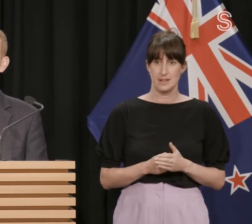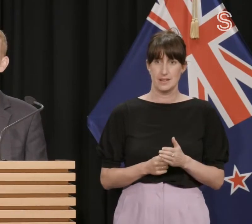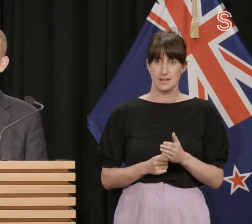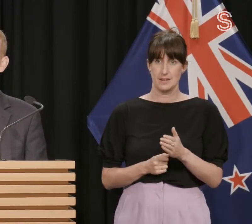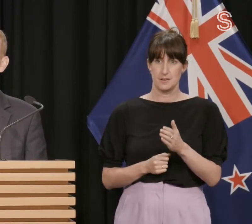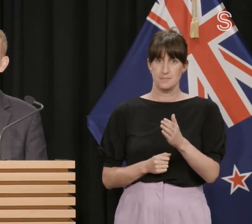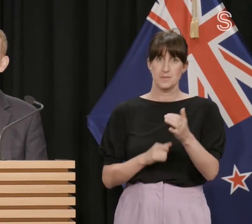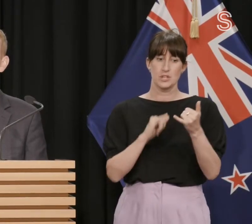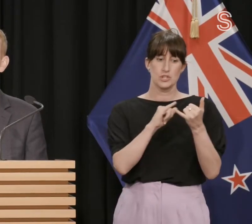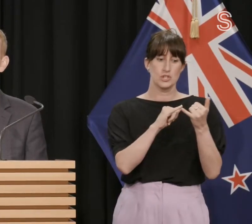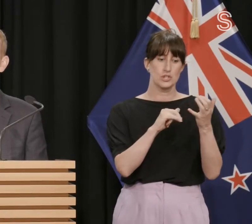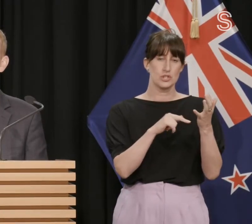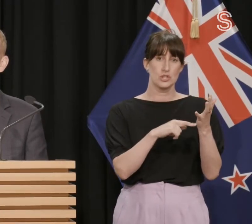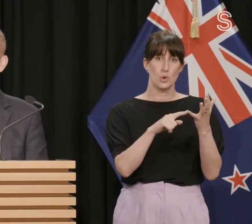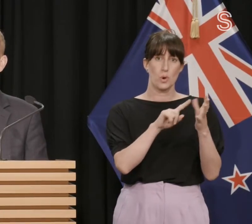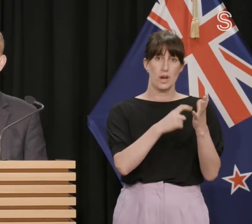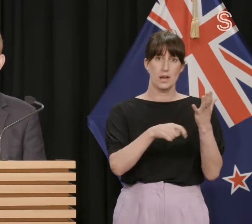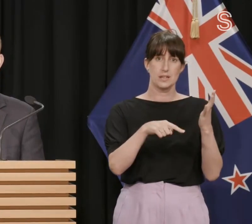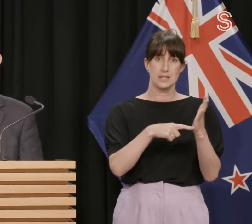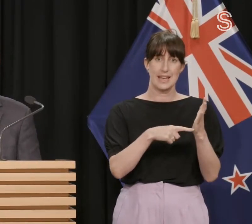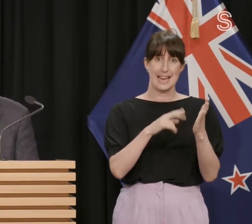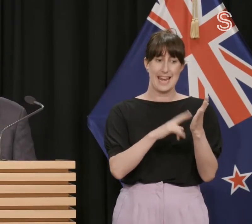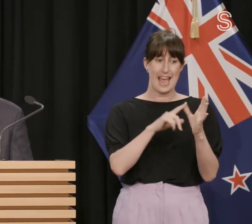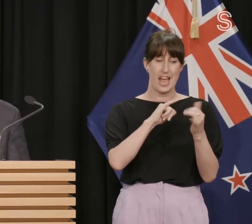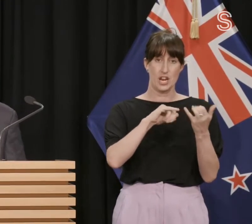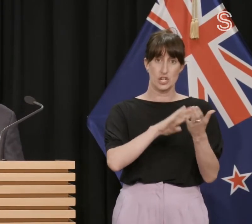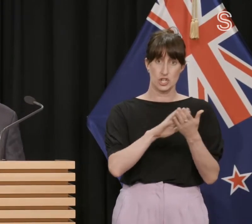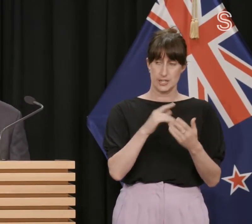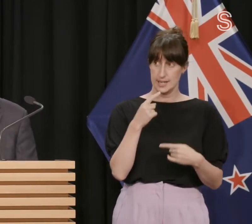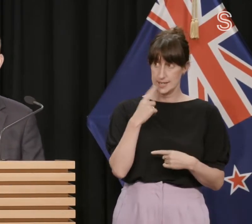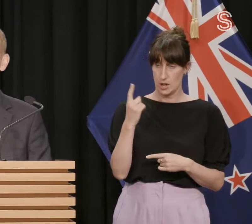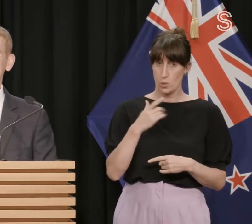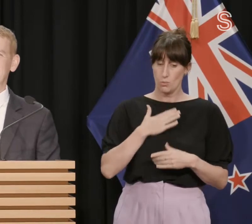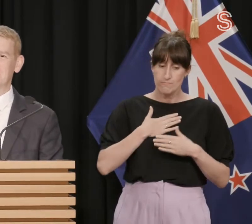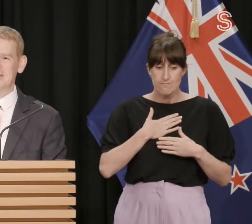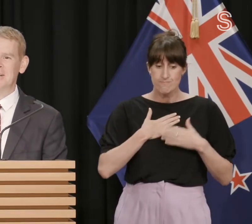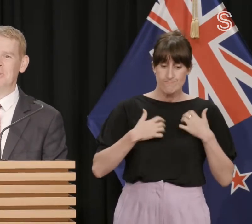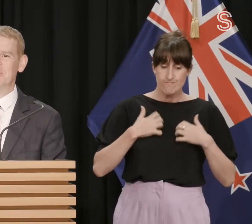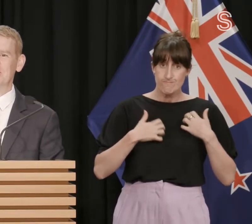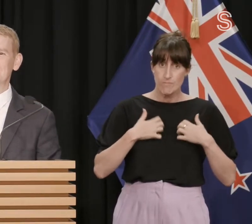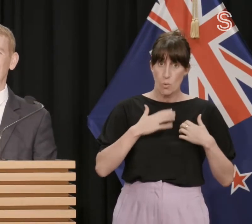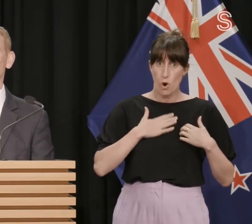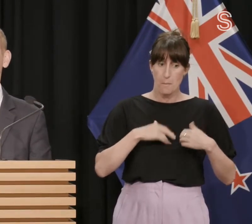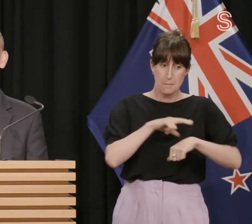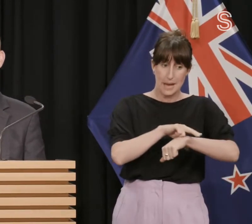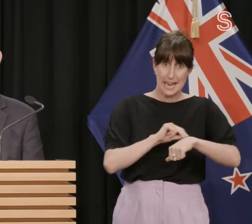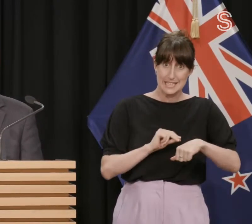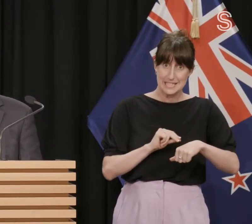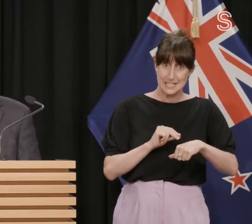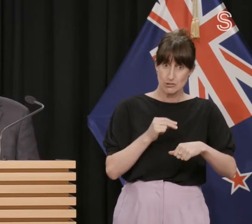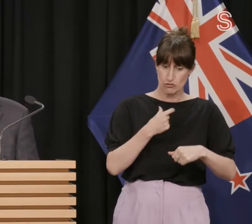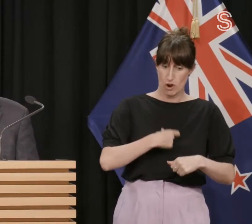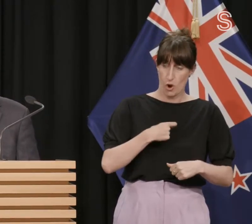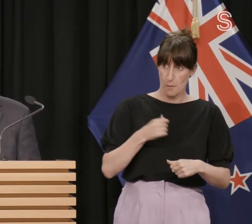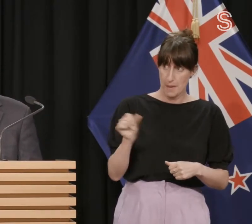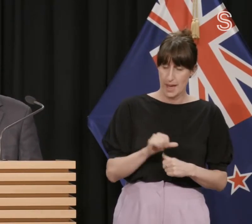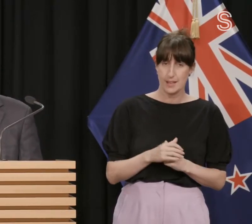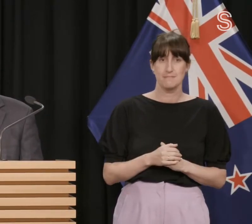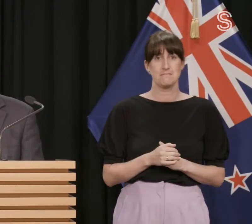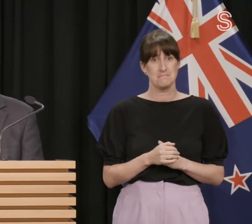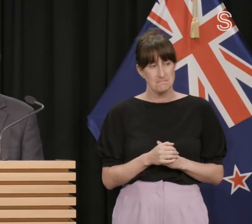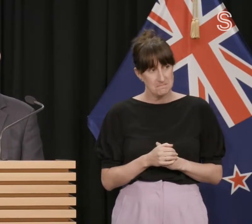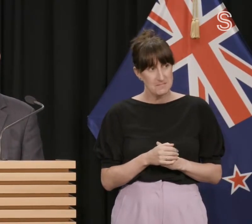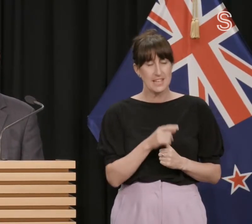Stuart Nash stoked to get the police portfolio back? He did indicate a certain affinity with the police portfolio, and I have